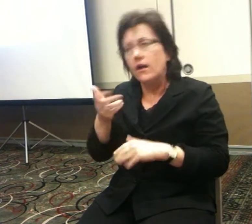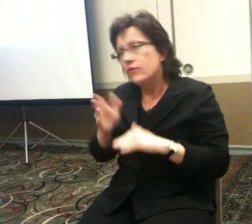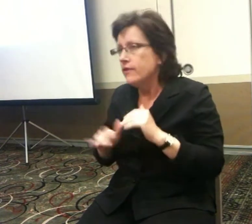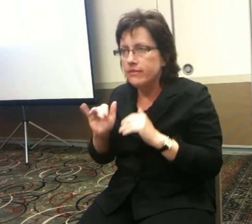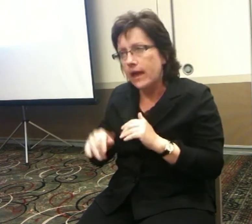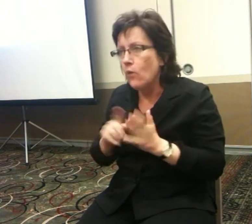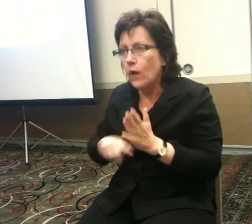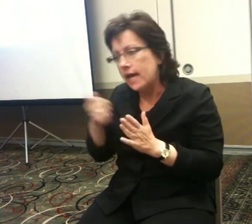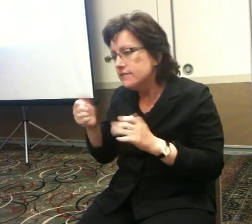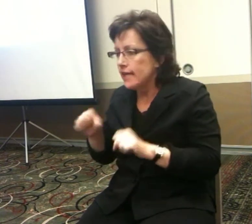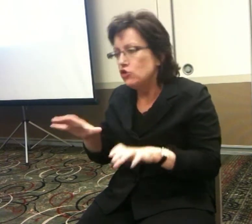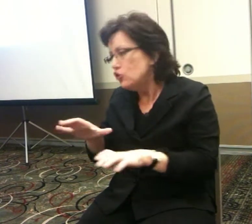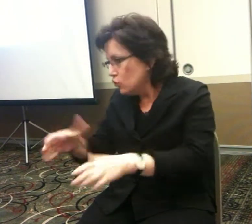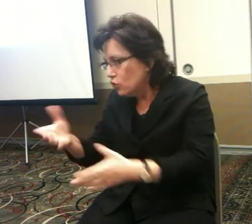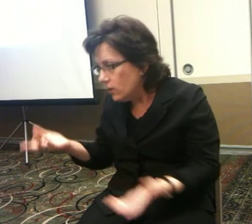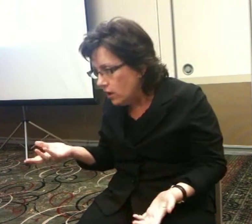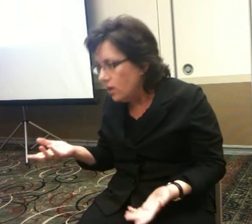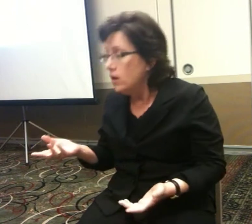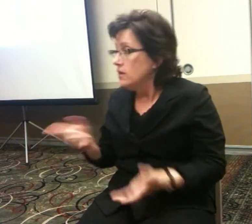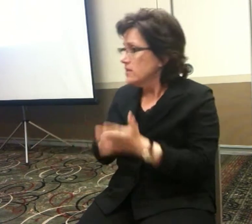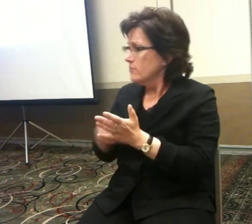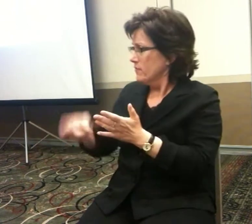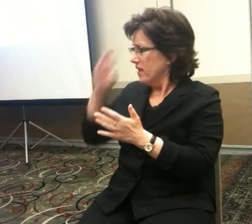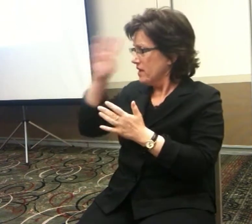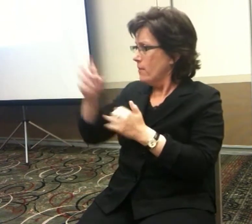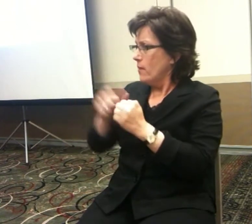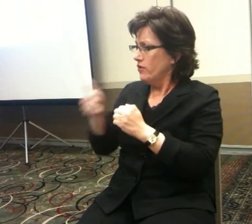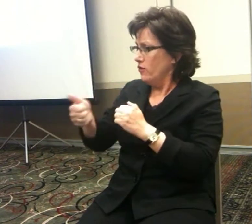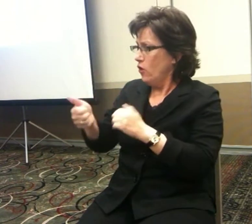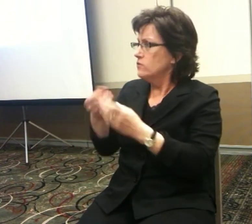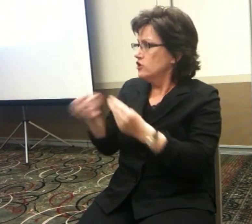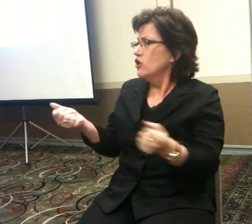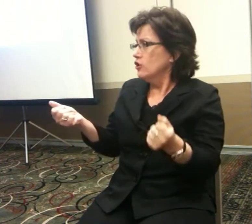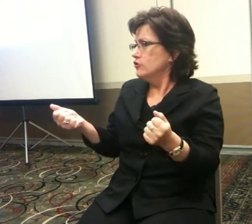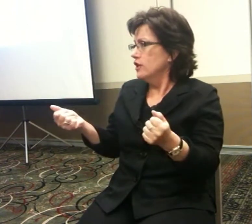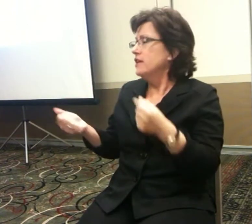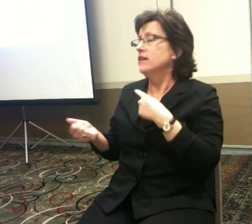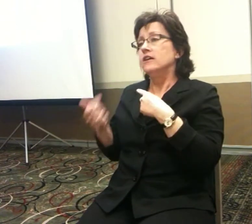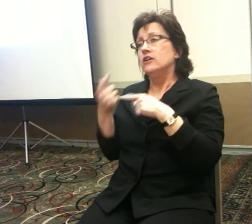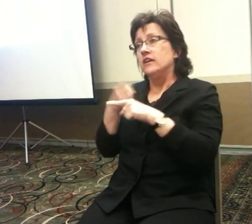do? Right. And sometimes they come up with their own solutions. Yeah, and if you can get a kid who will really play that game with